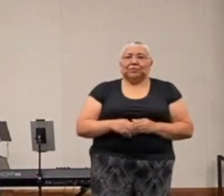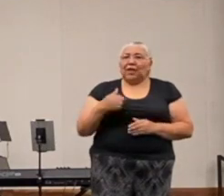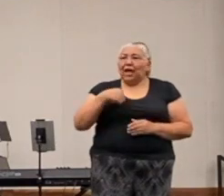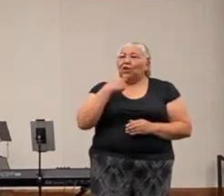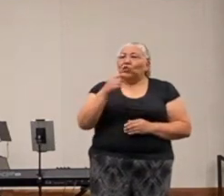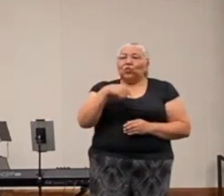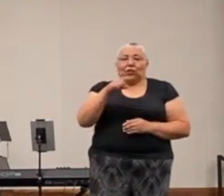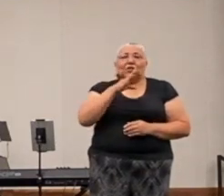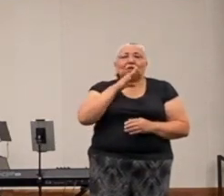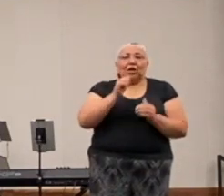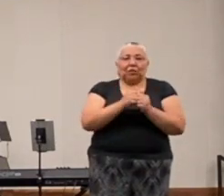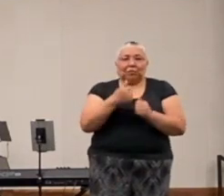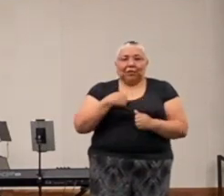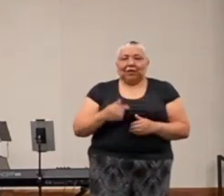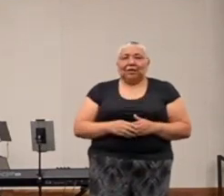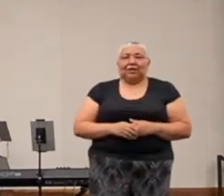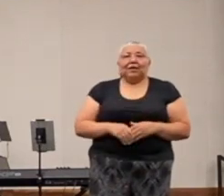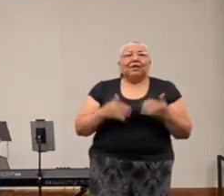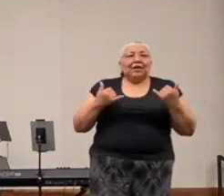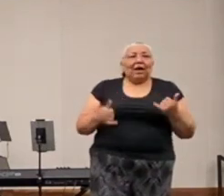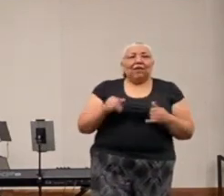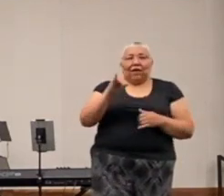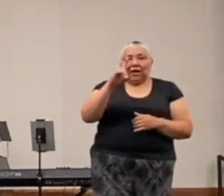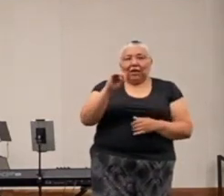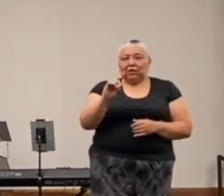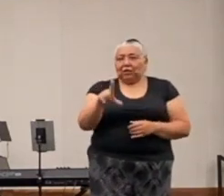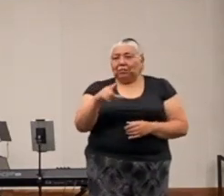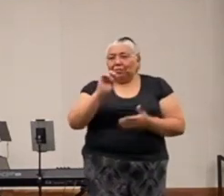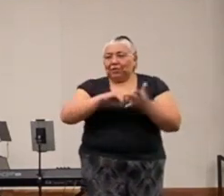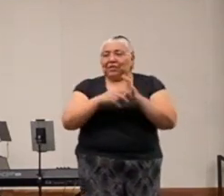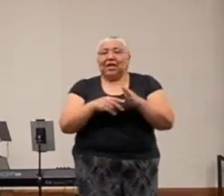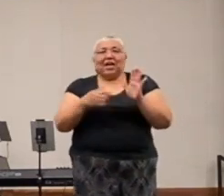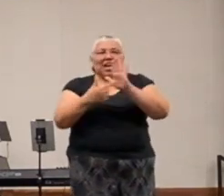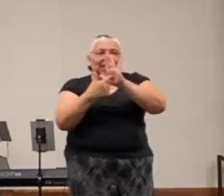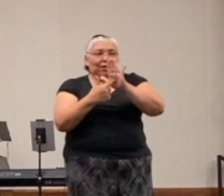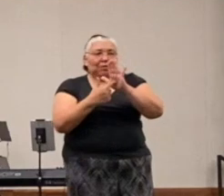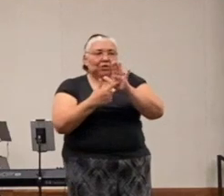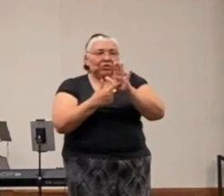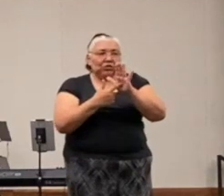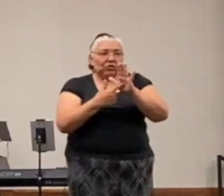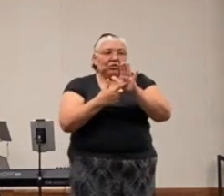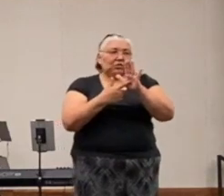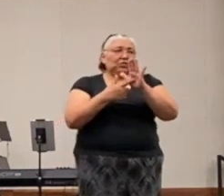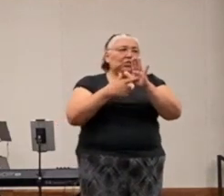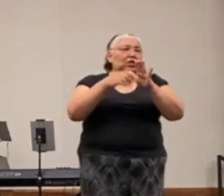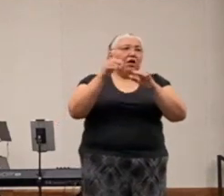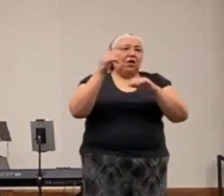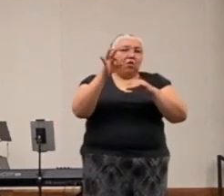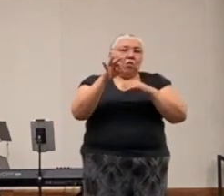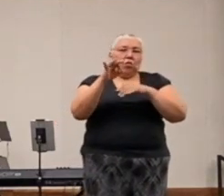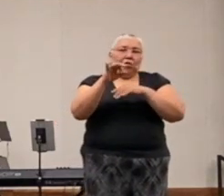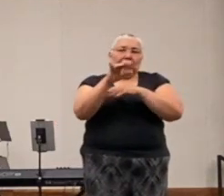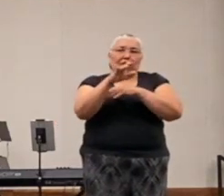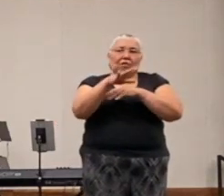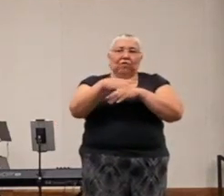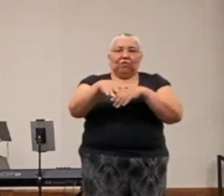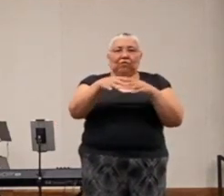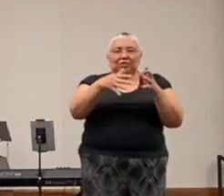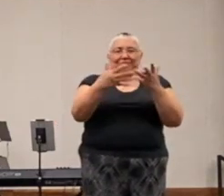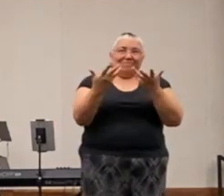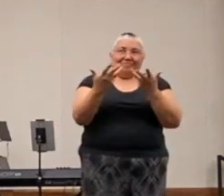I love when you talk, okay? Right, so idol means this. An image or representation of a god used as an object of